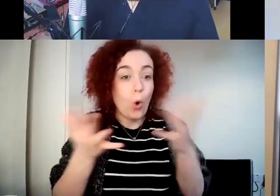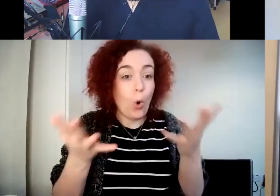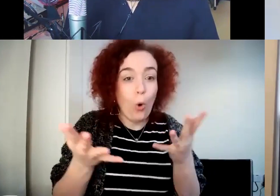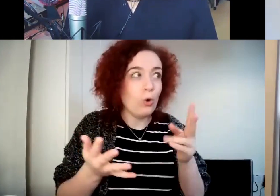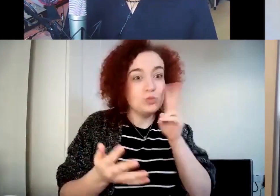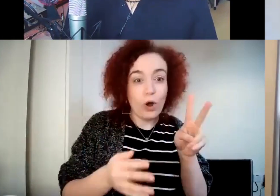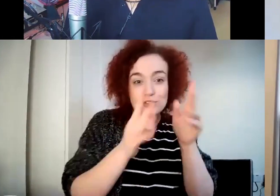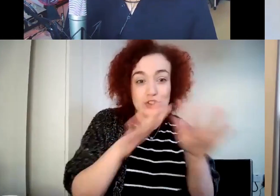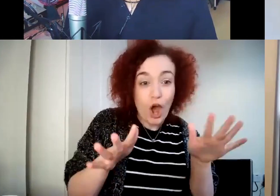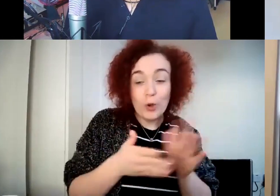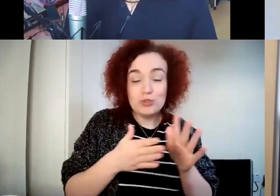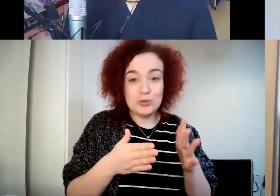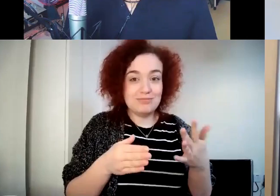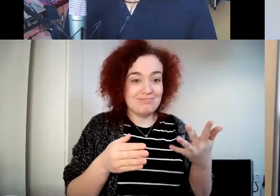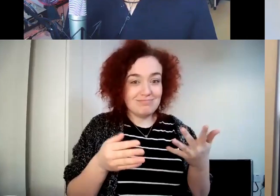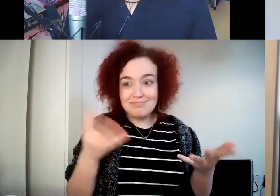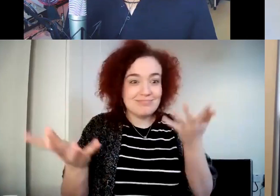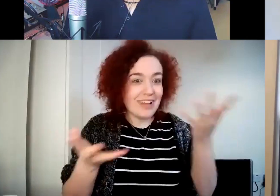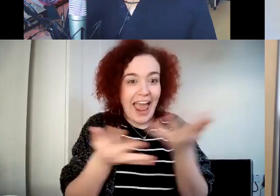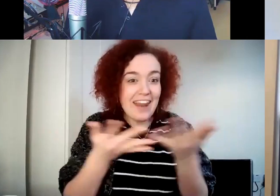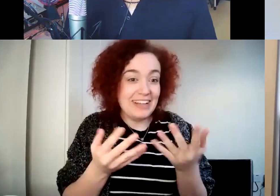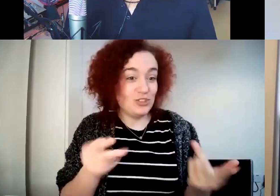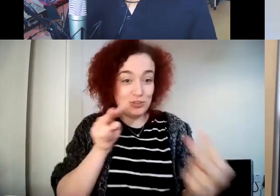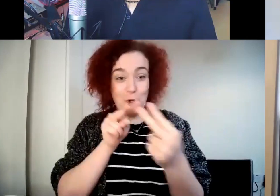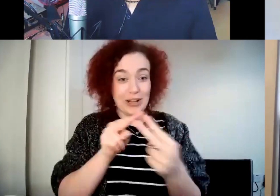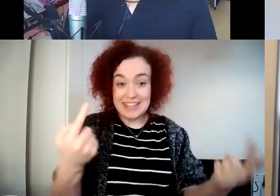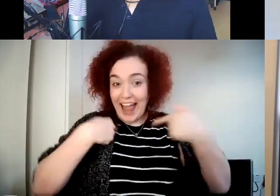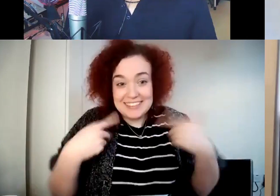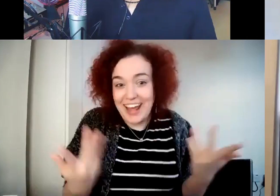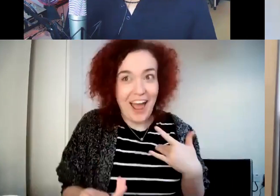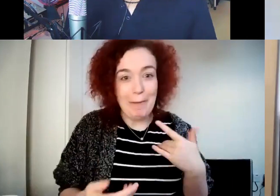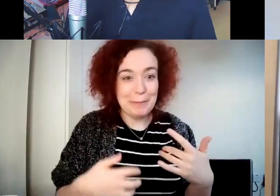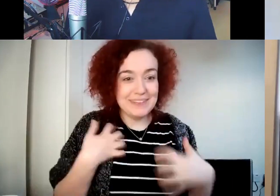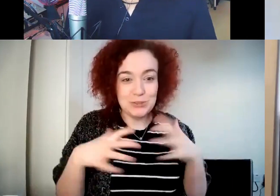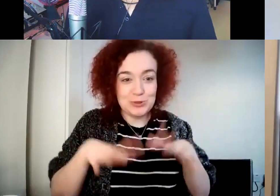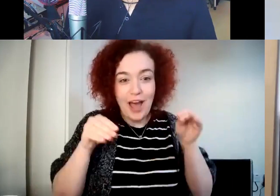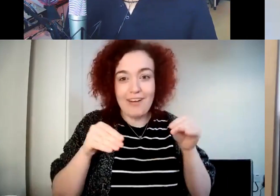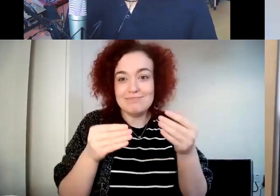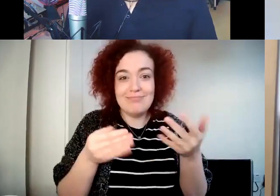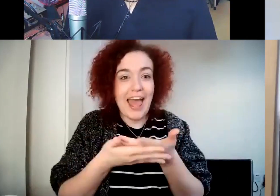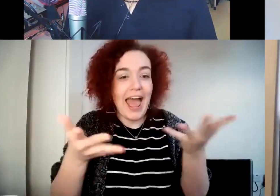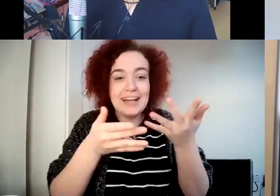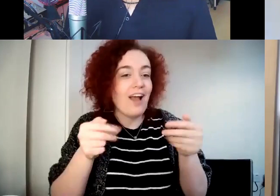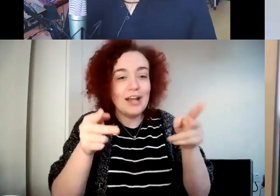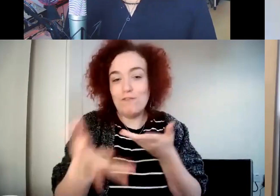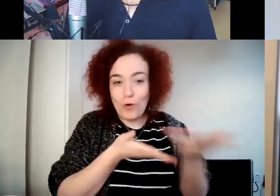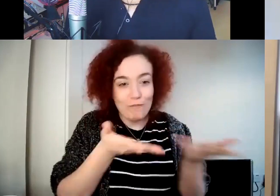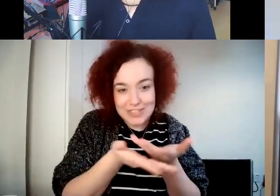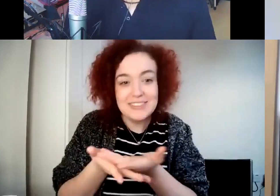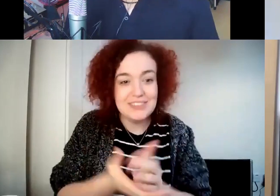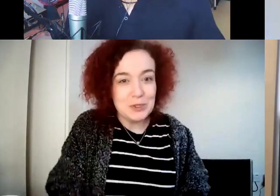to interesting art, and then they can book to watch the show, and anything's possible, and anyone can contact us and connect,